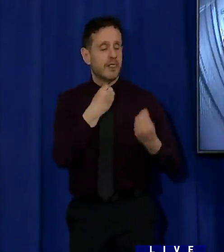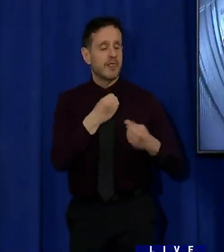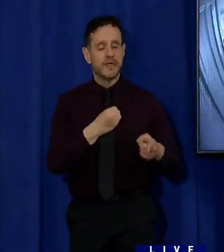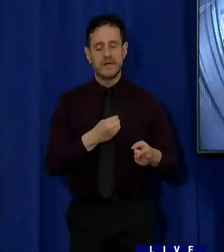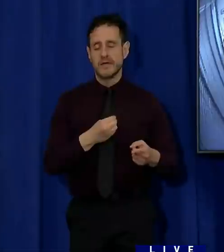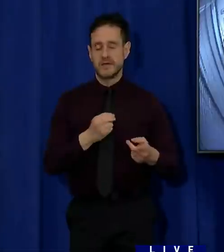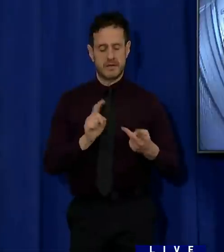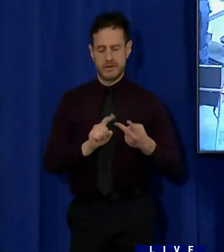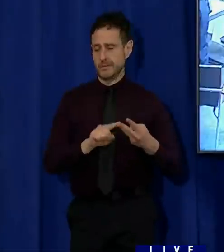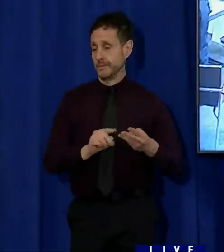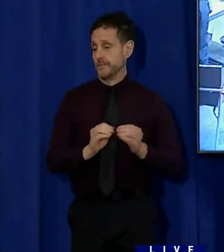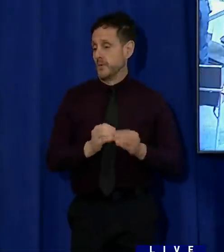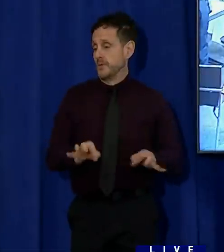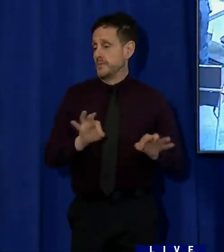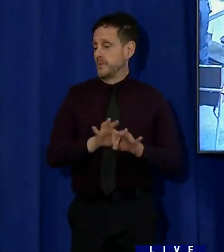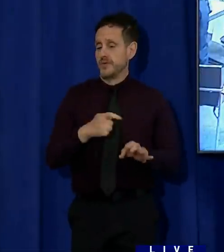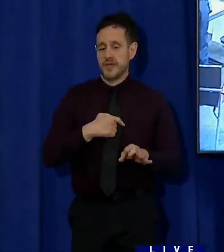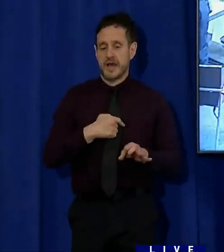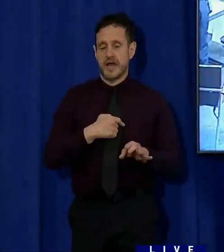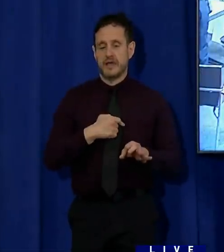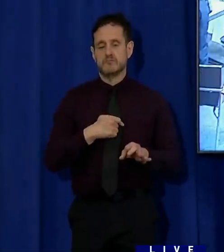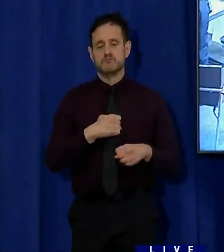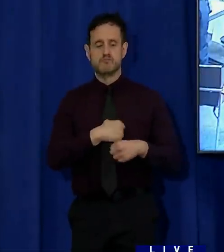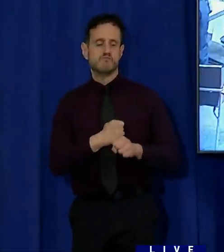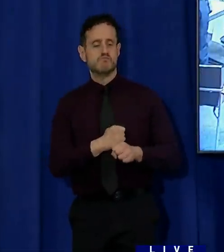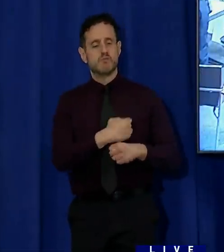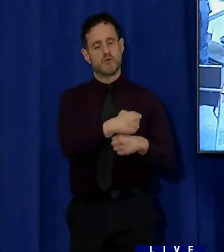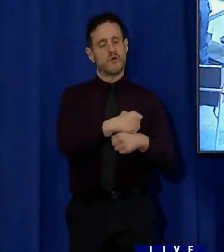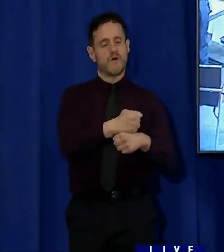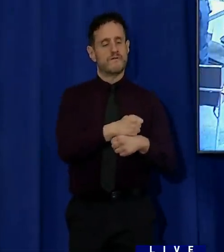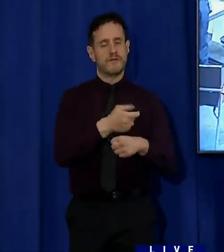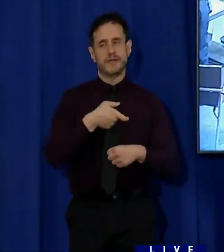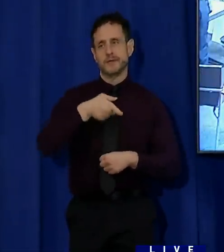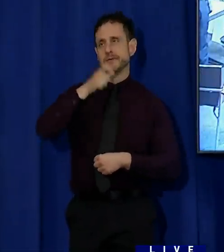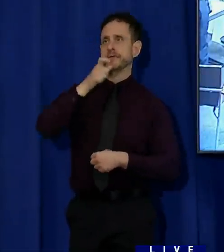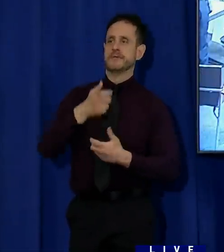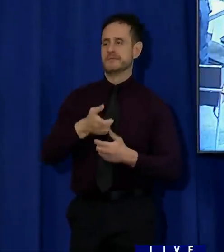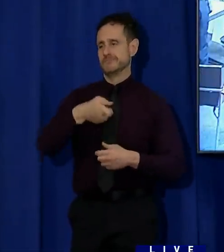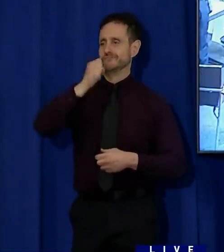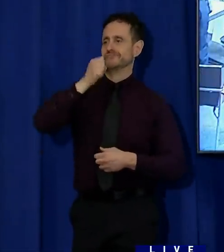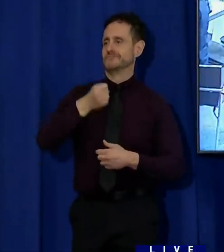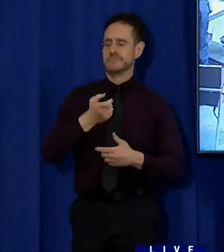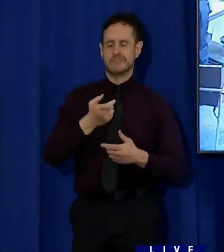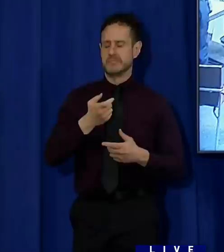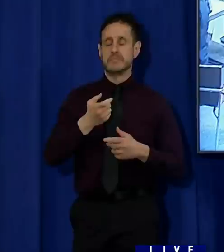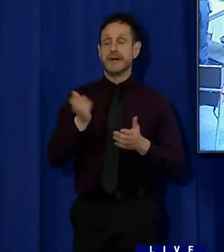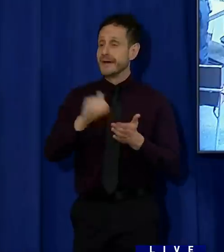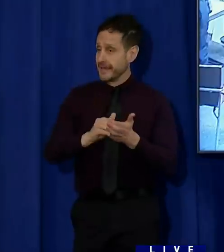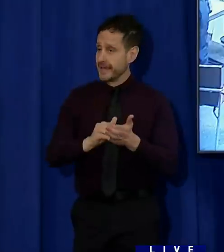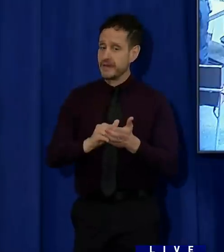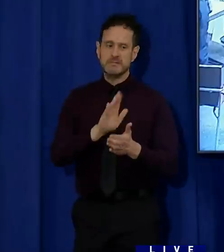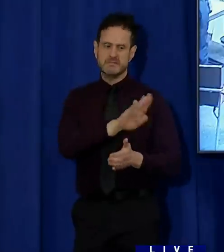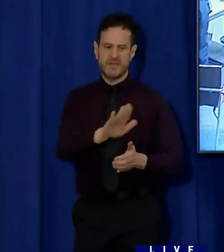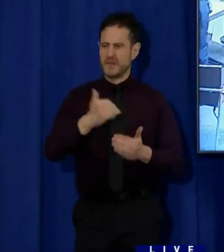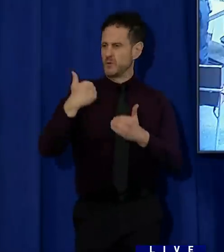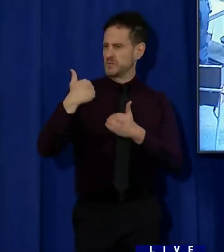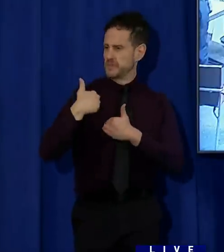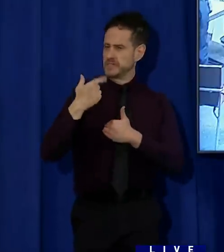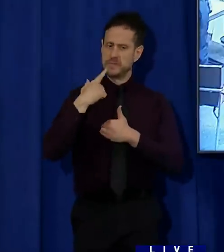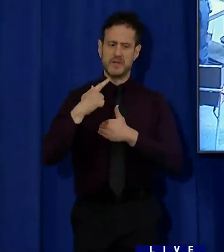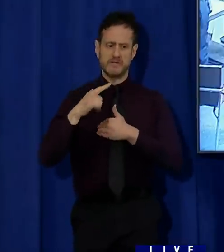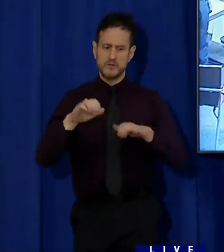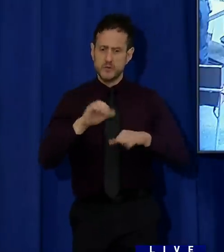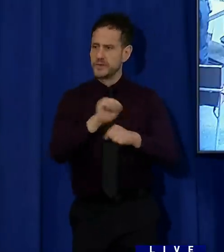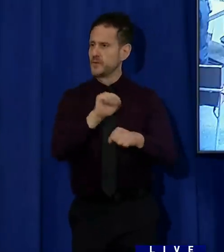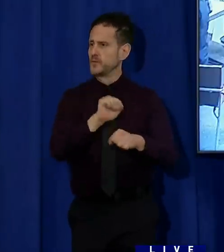that it was more important for them to get a cup of coffee. Again, I say that this responsibility of performing their duties in a professional